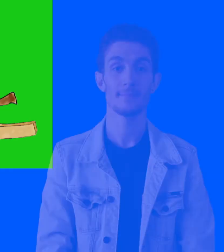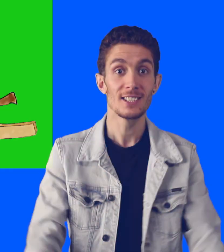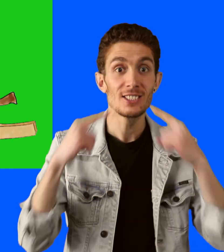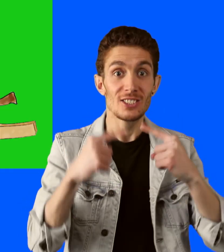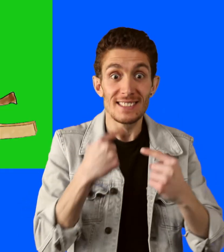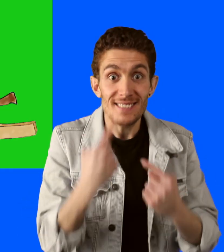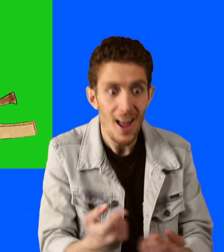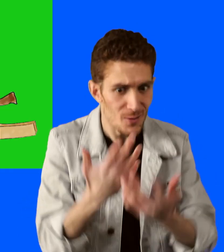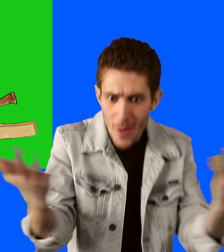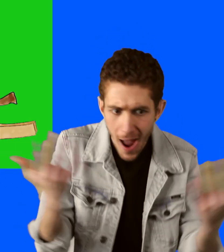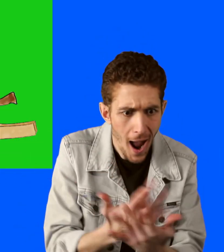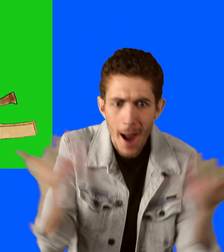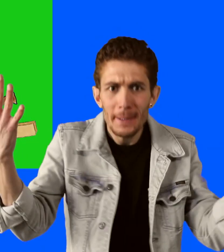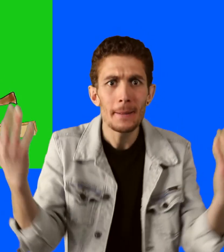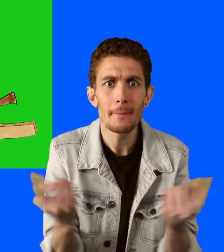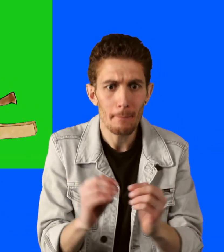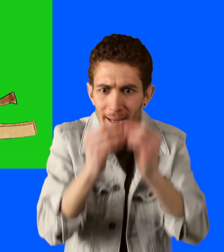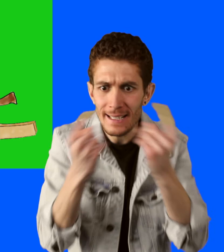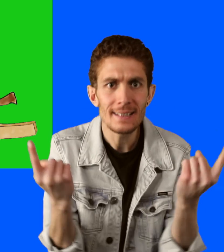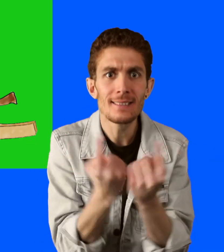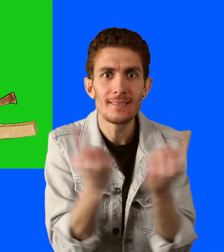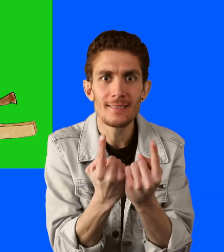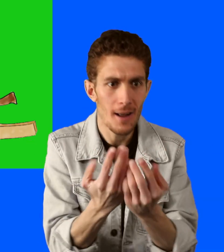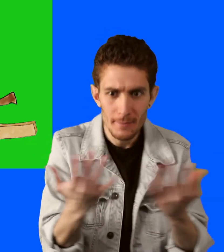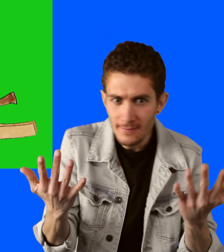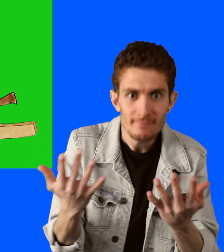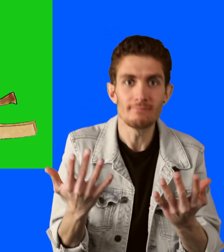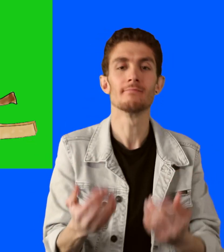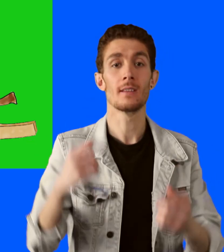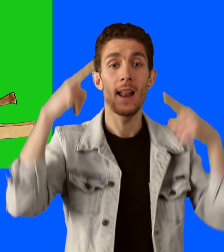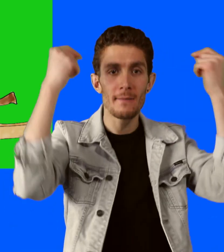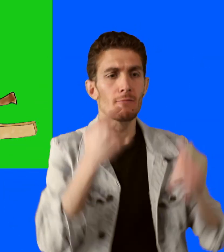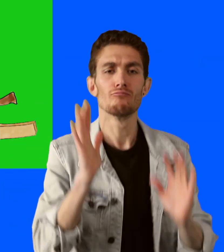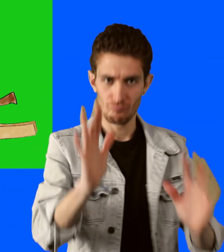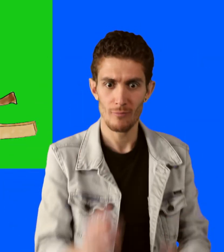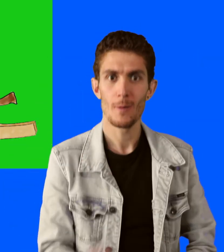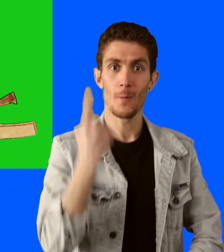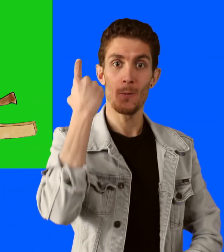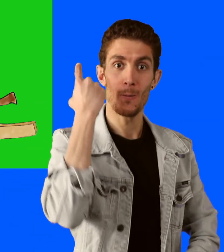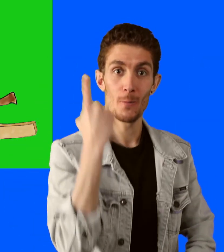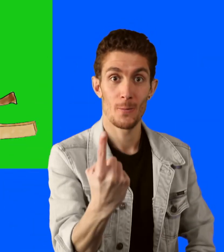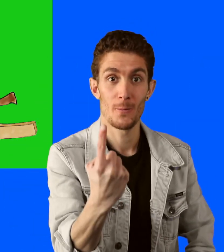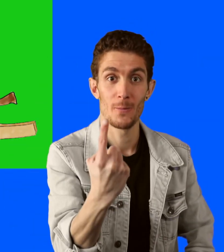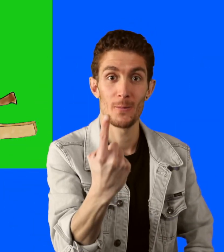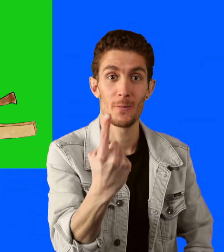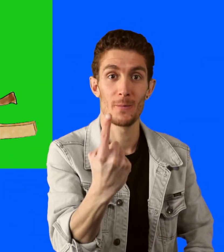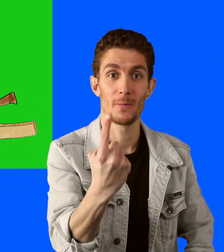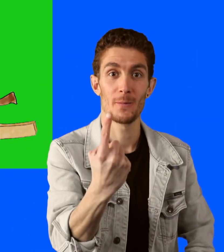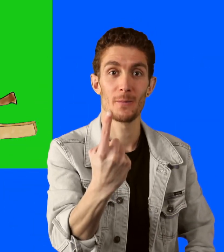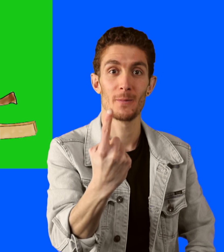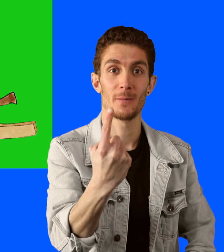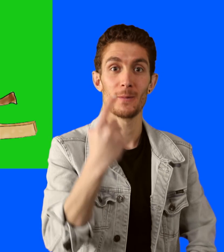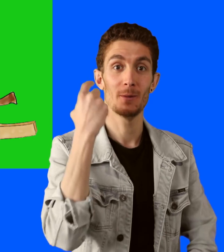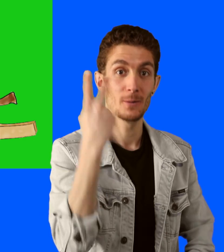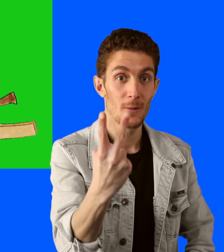so how many objects did you use to meet the instruments ela asked the teacher ella counted them